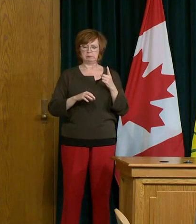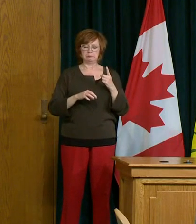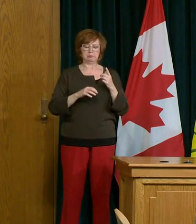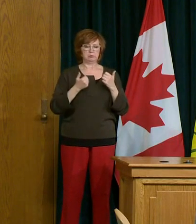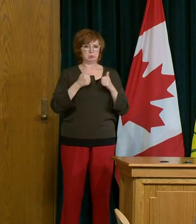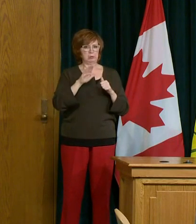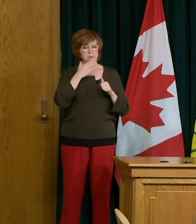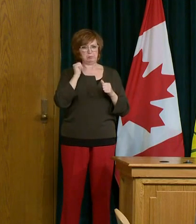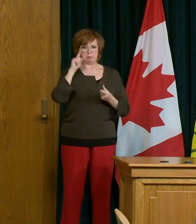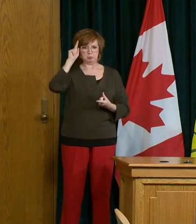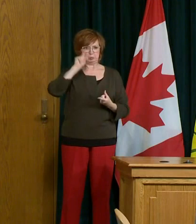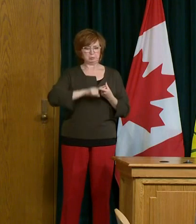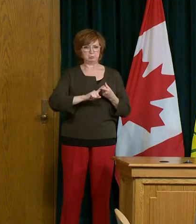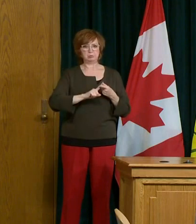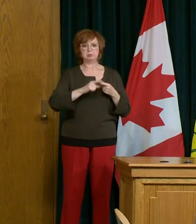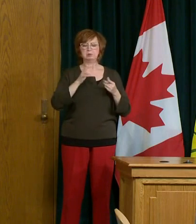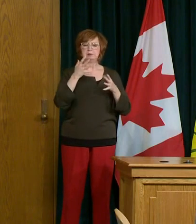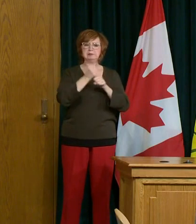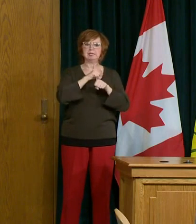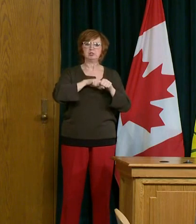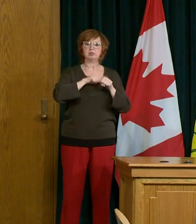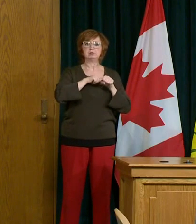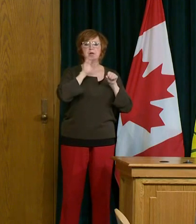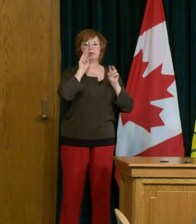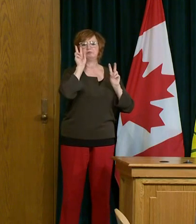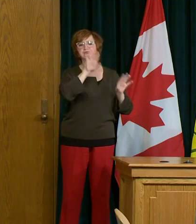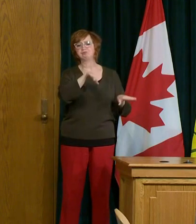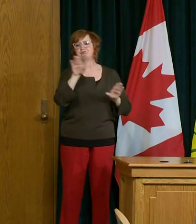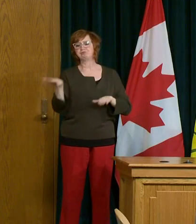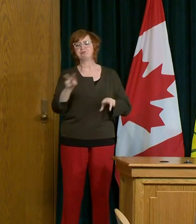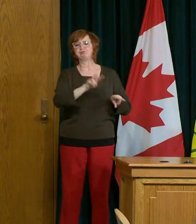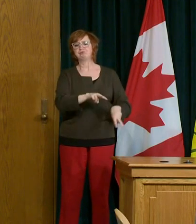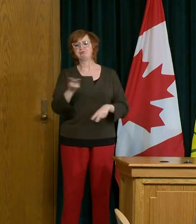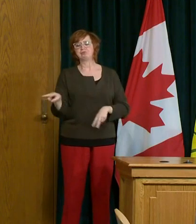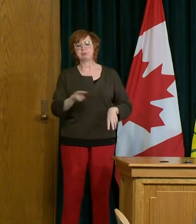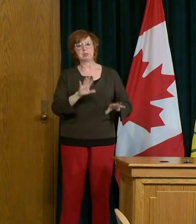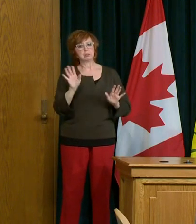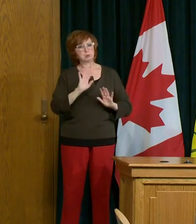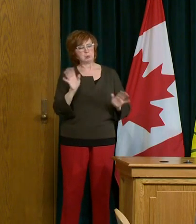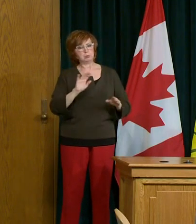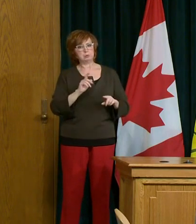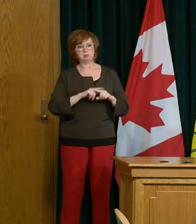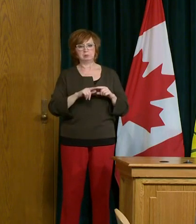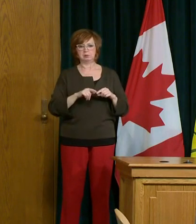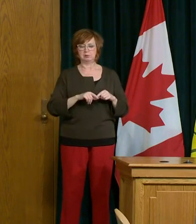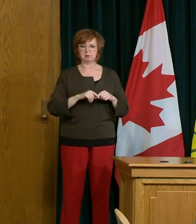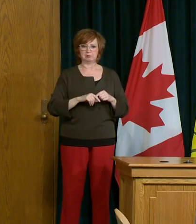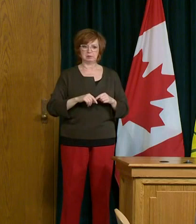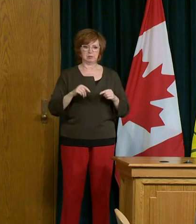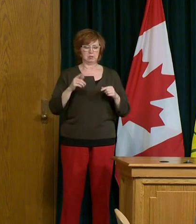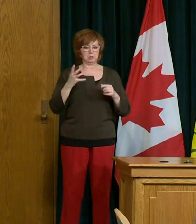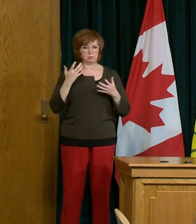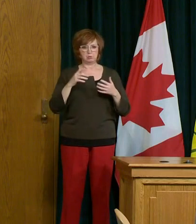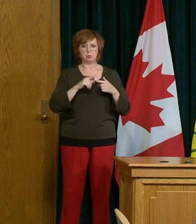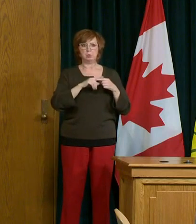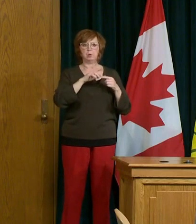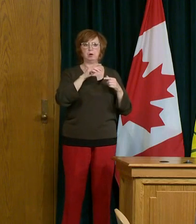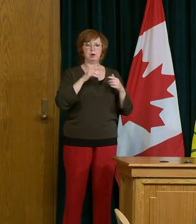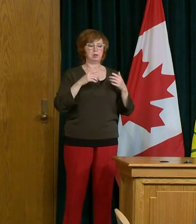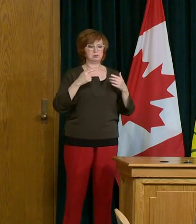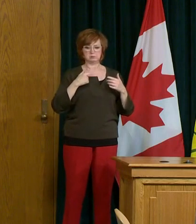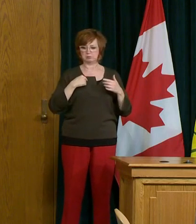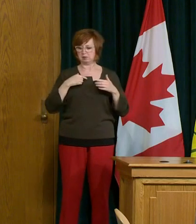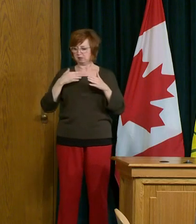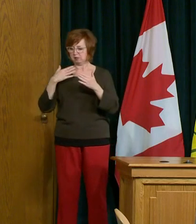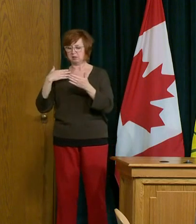retail outlet, you can see the return counter is busier than the checkout counter. And I think it's up to all of us to really be thoughtful for ourselves,